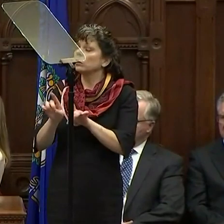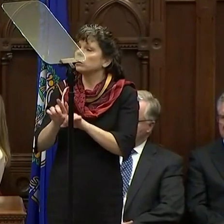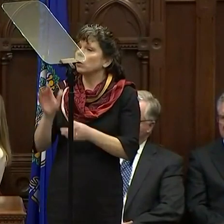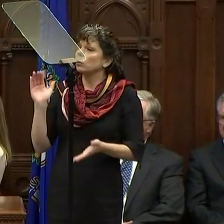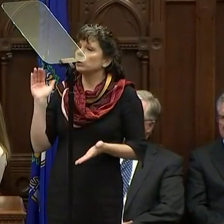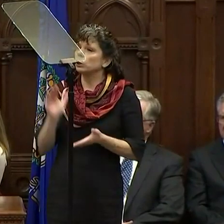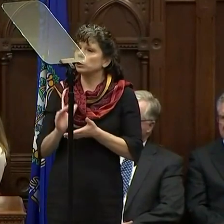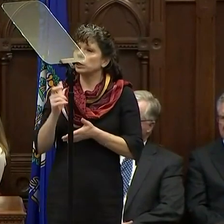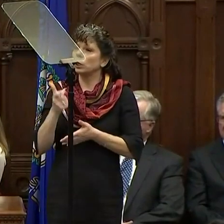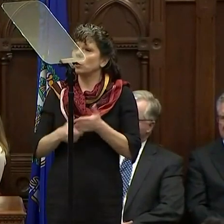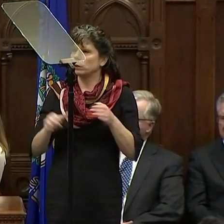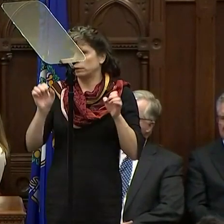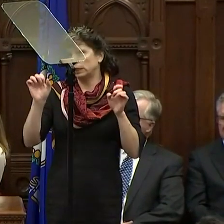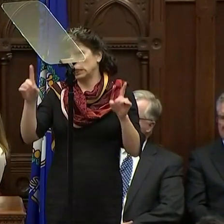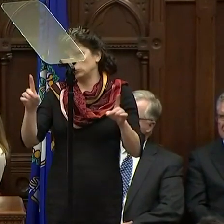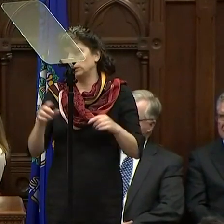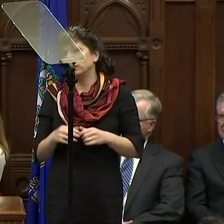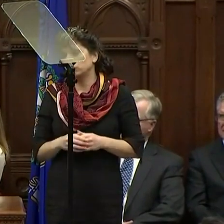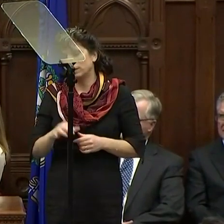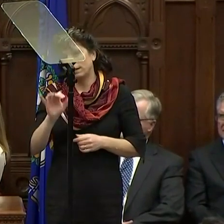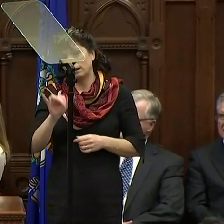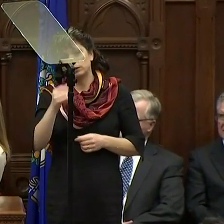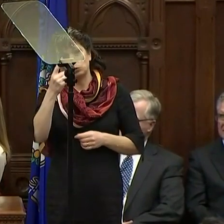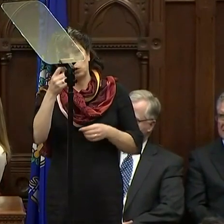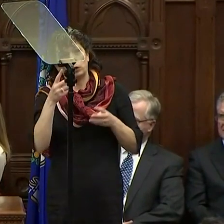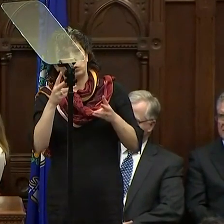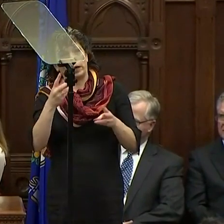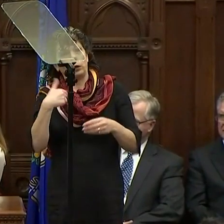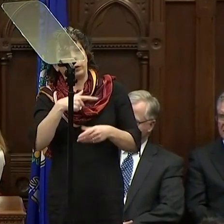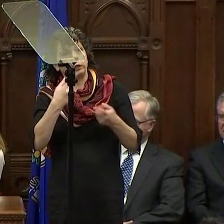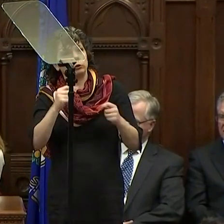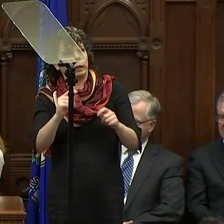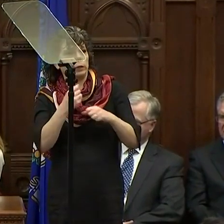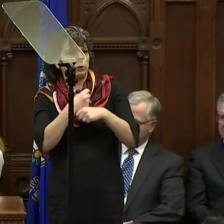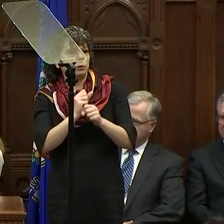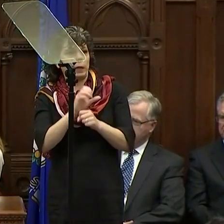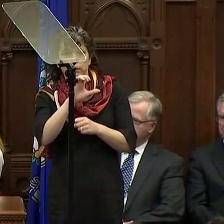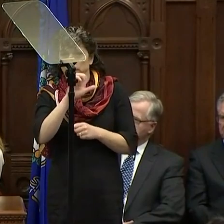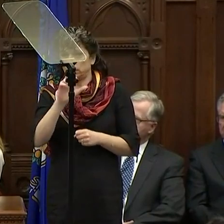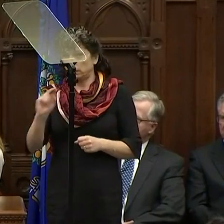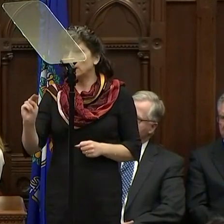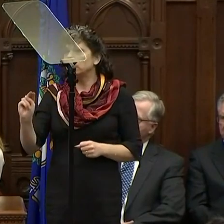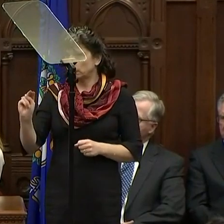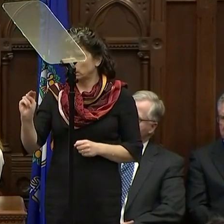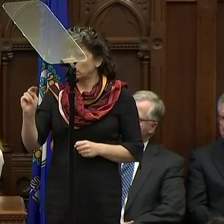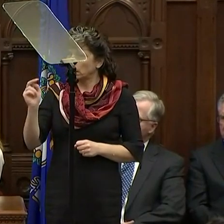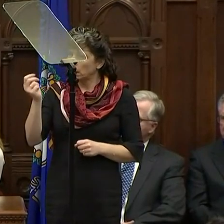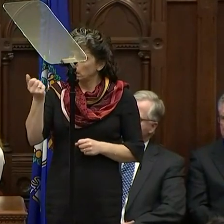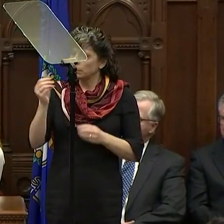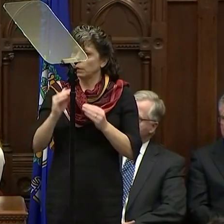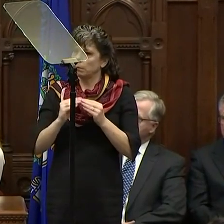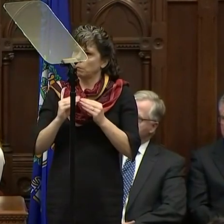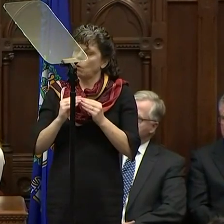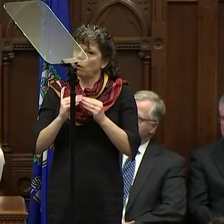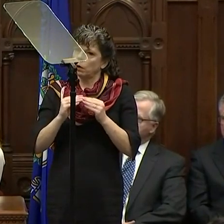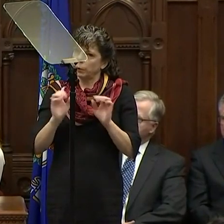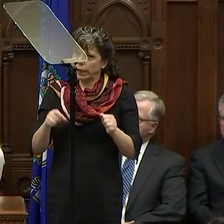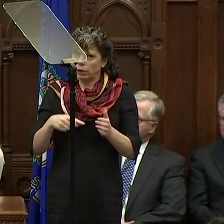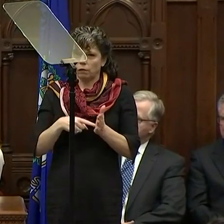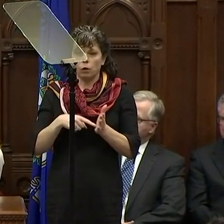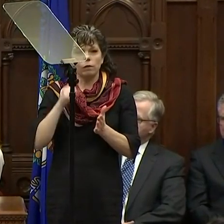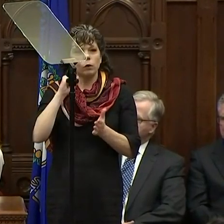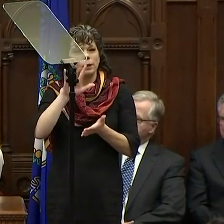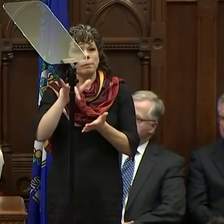reducing the cost of education is just one way we're trying to make Connecticut a little more affordable for our